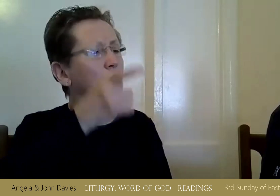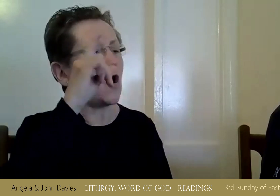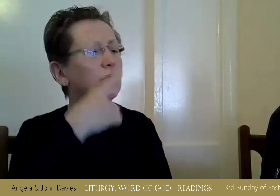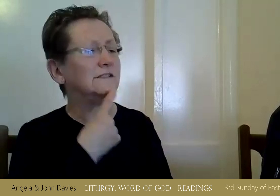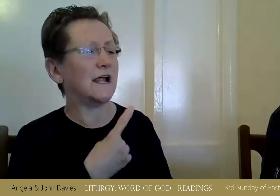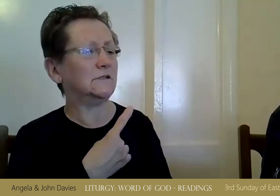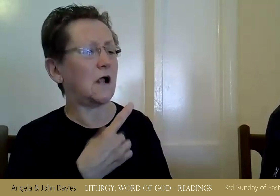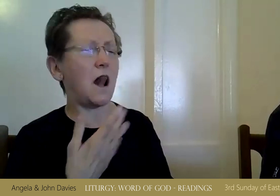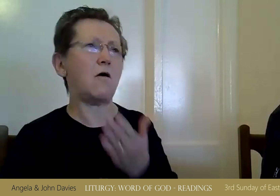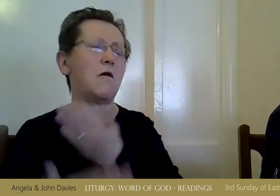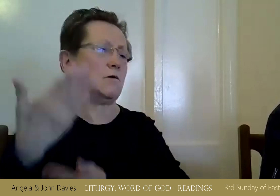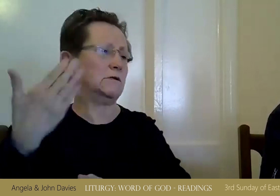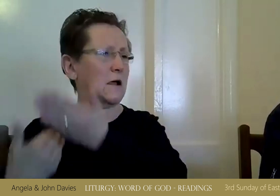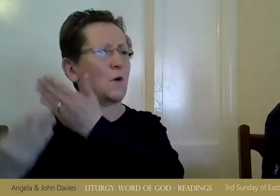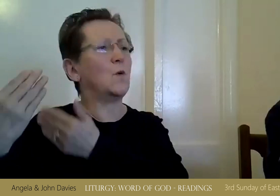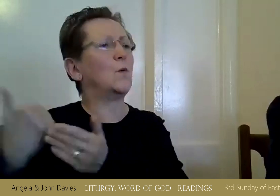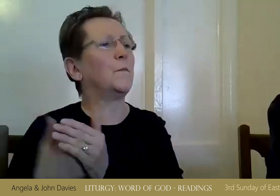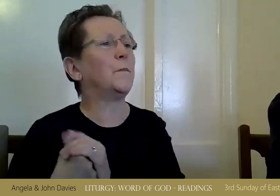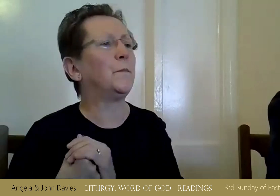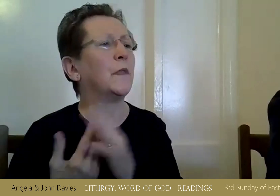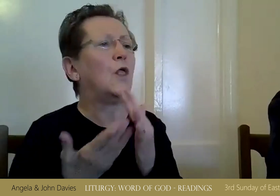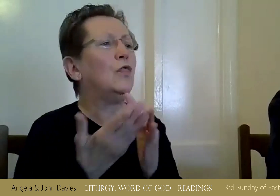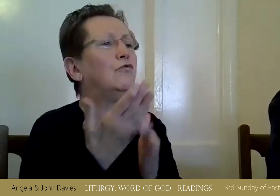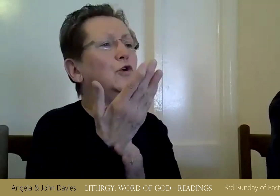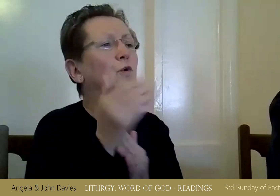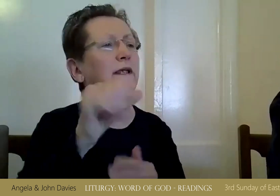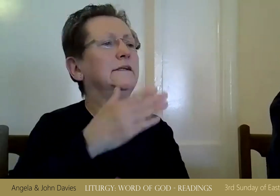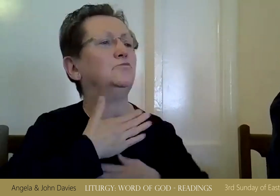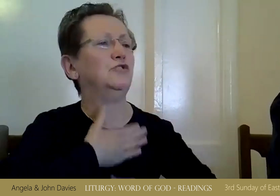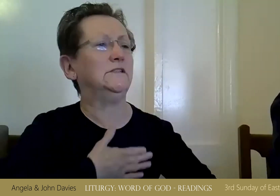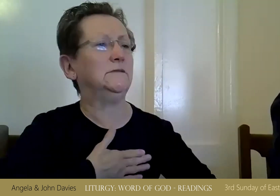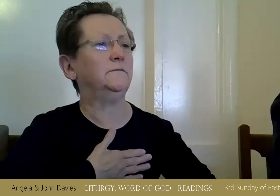God said a long time ago, through his prophets,